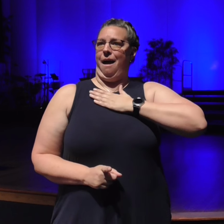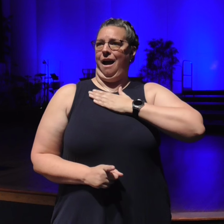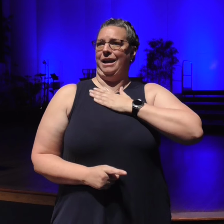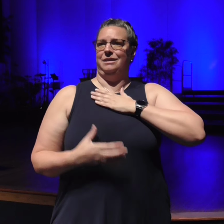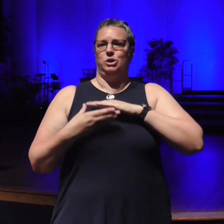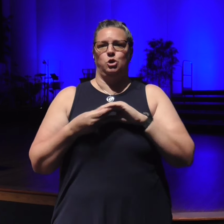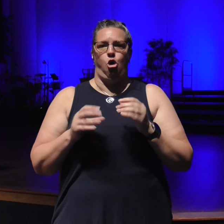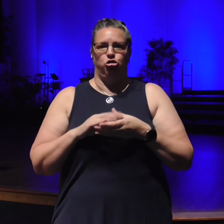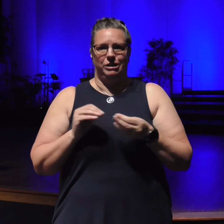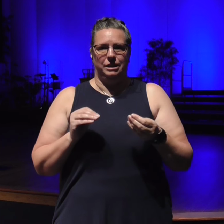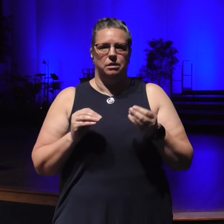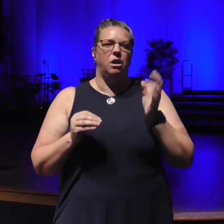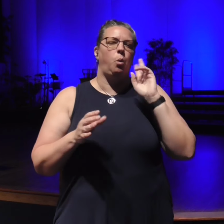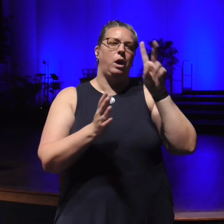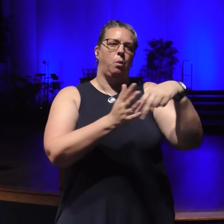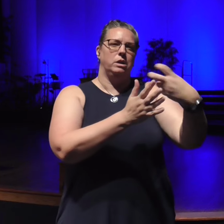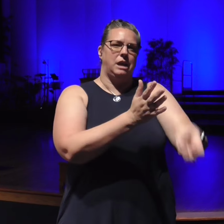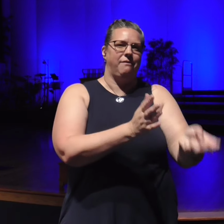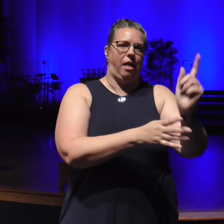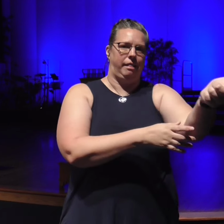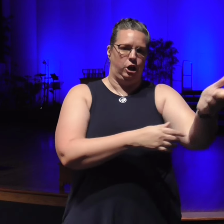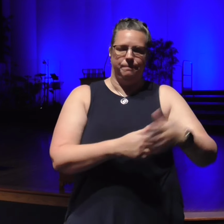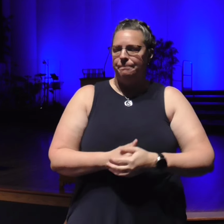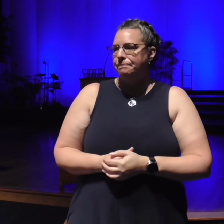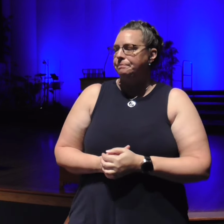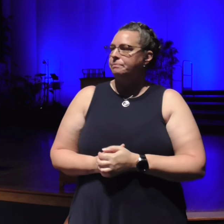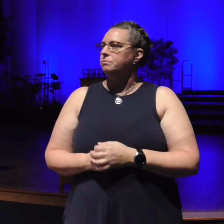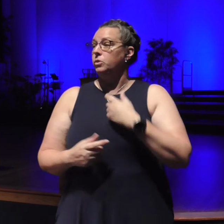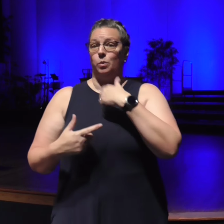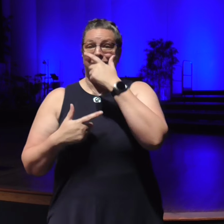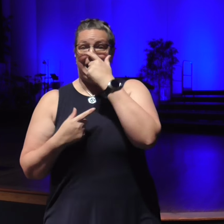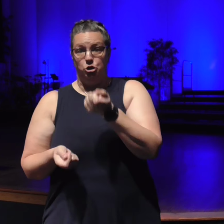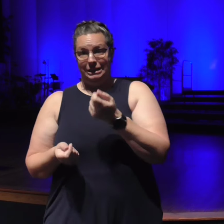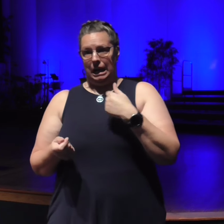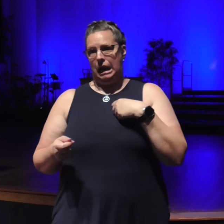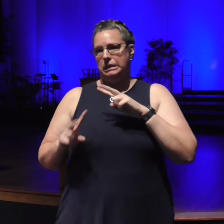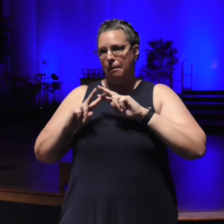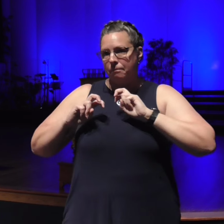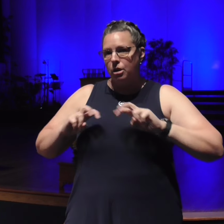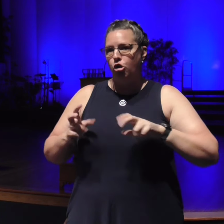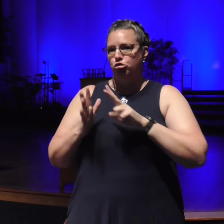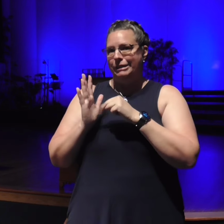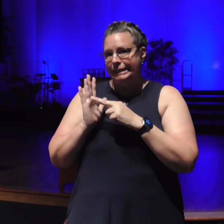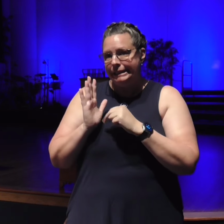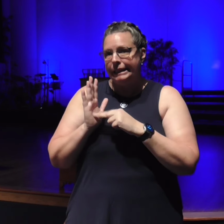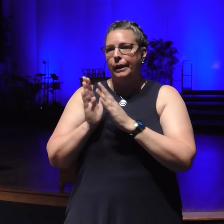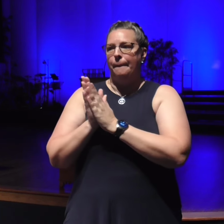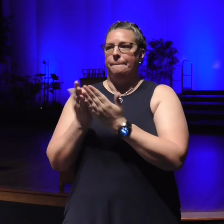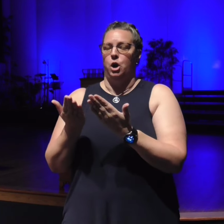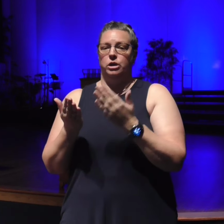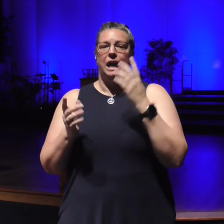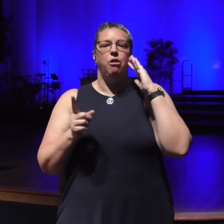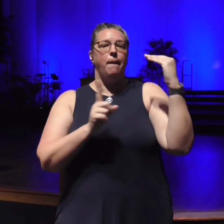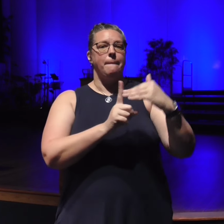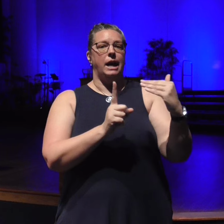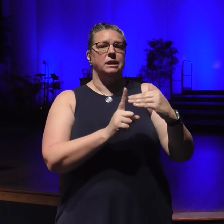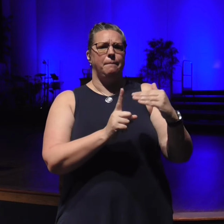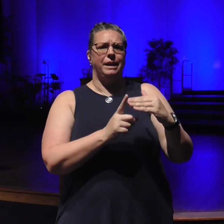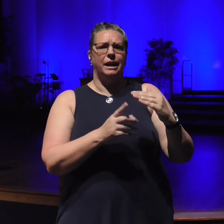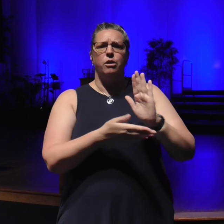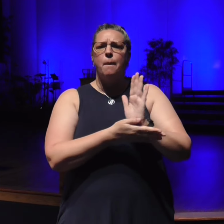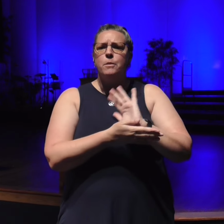more into that. It was interesting because as I was looking at this book, it reminded me of the movie Hidden Figures. You